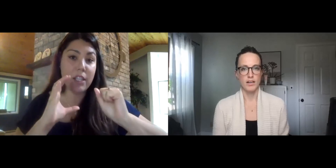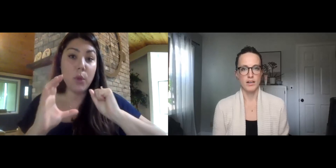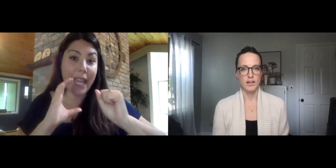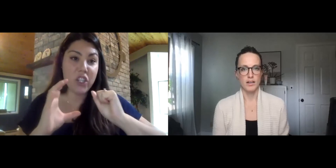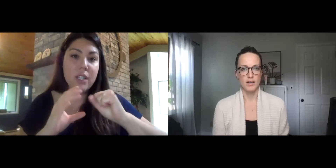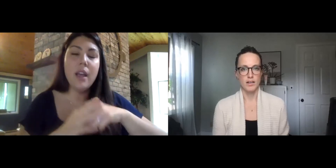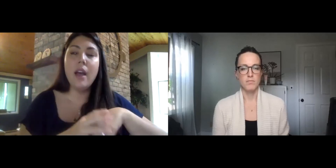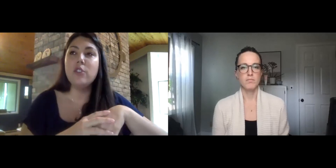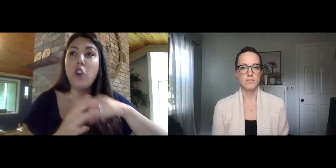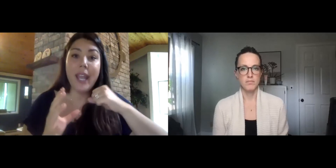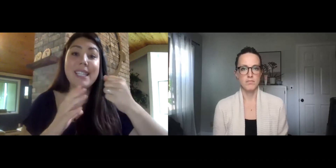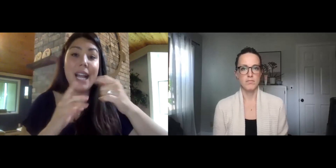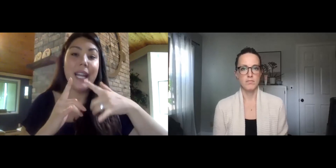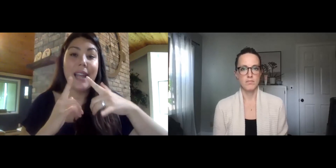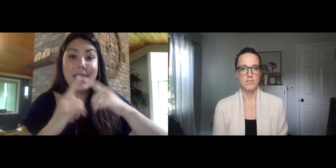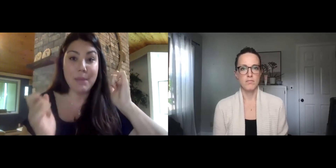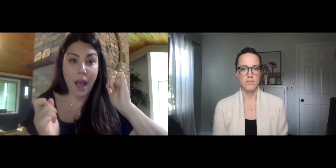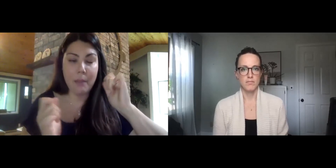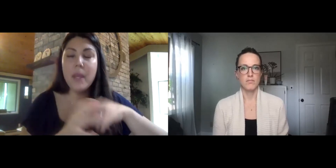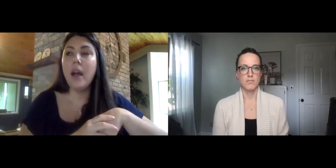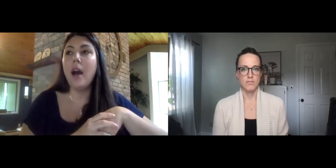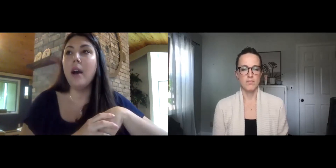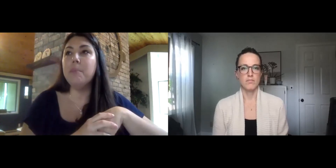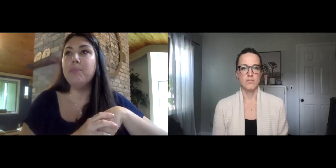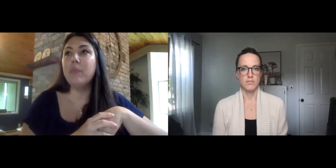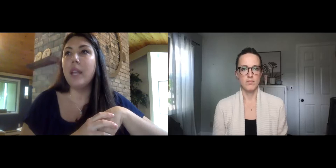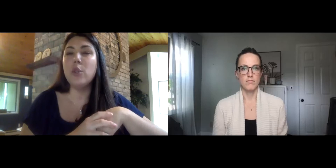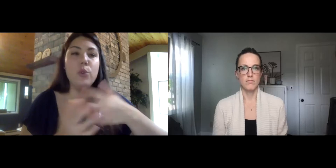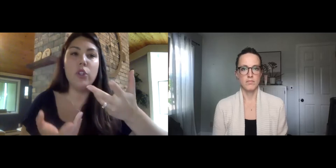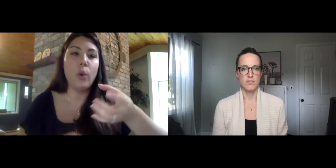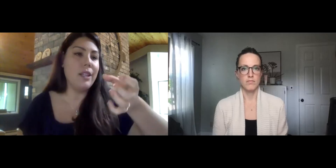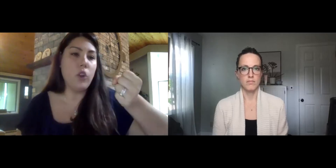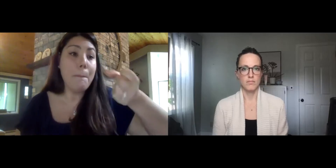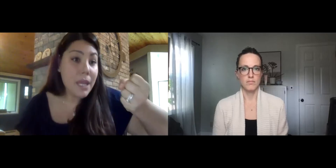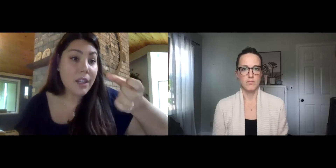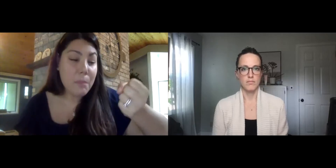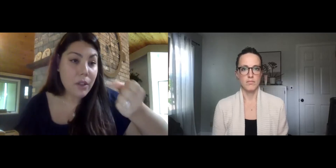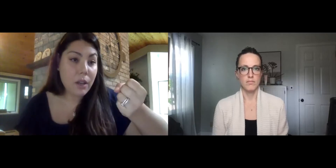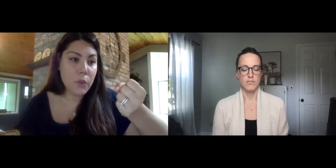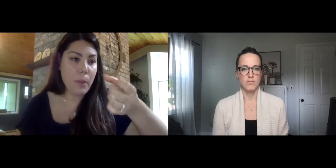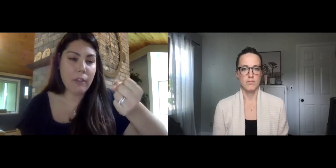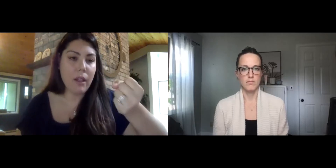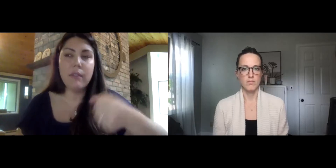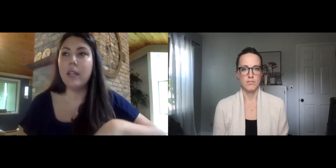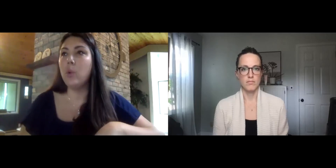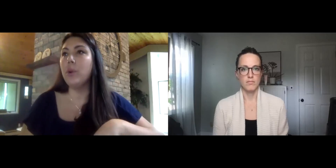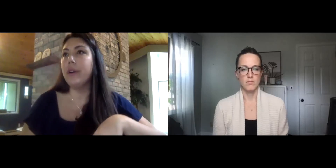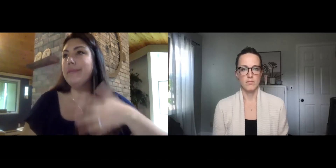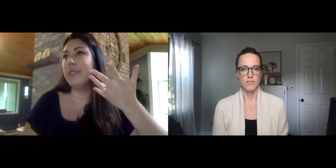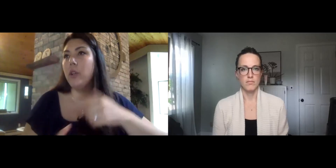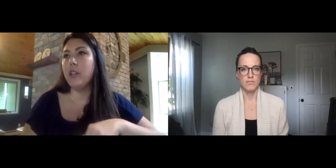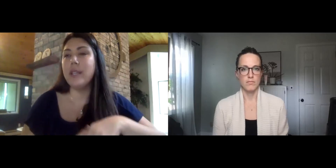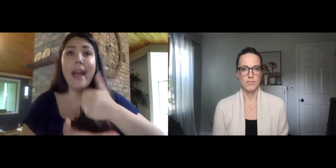simultaneous communication. So you're talking and signing at the same time. And so you could totally, you know, milk, you know, make it relevant,